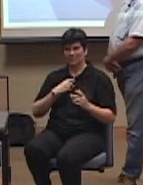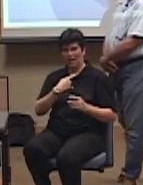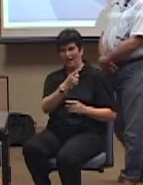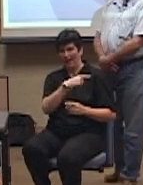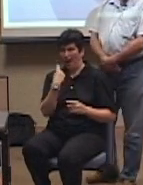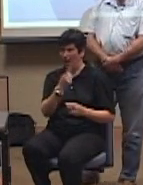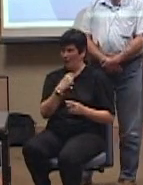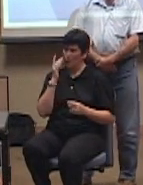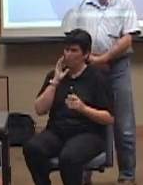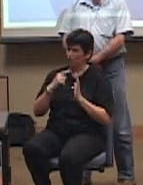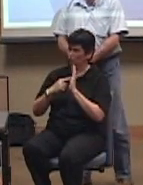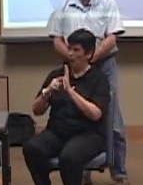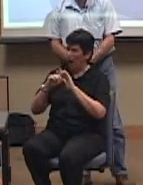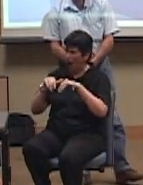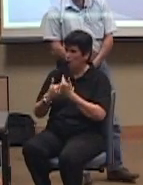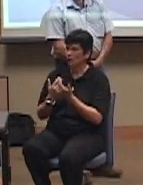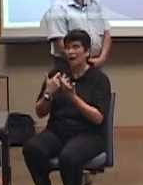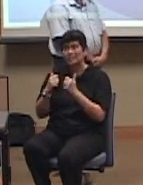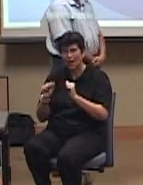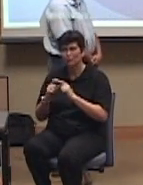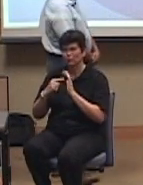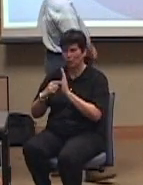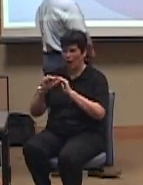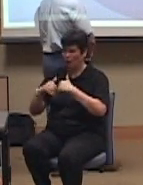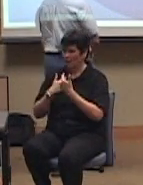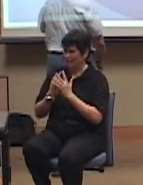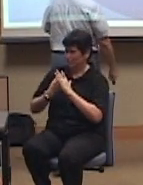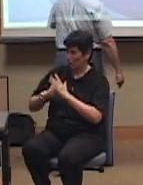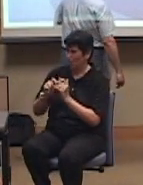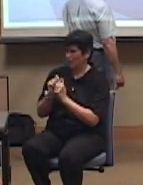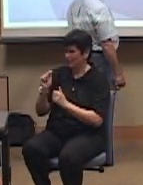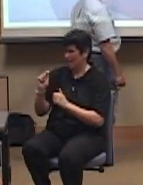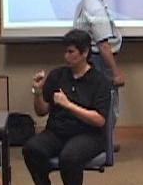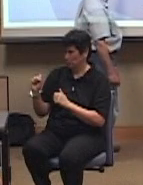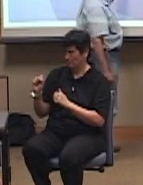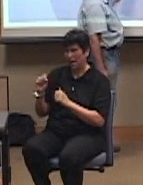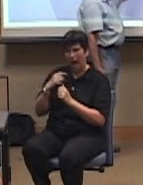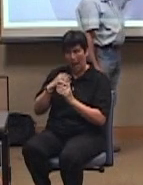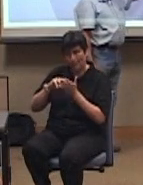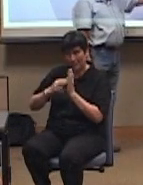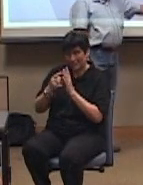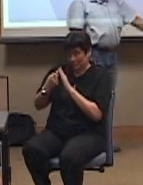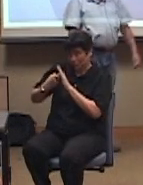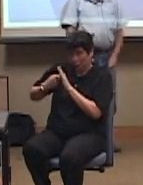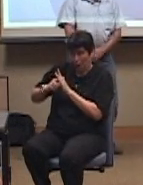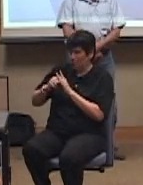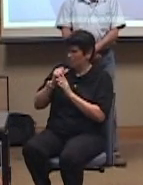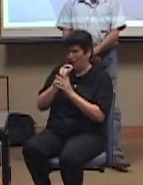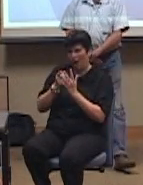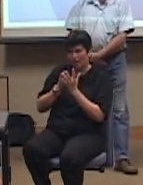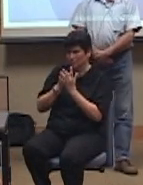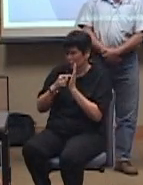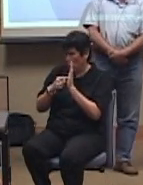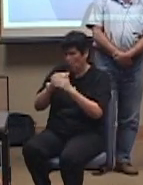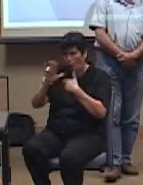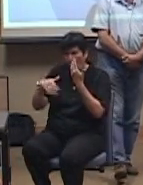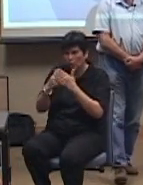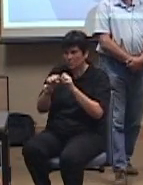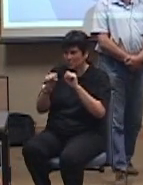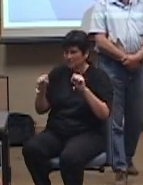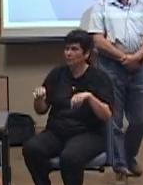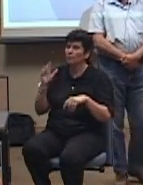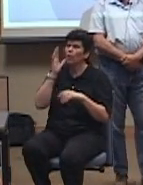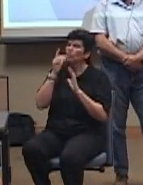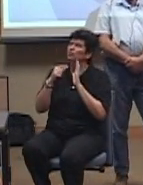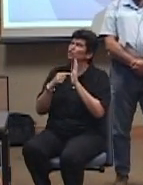attempt to show you how to get started with Taskstream. And I do mean started. We're not going to show you the whole system. We're just going to show